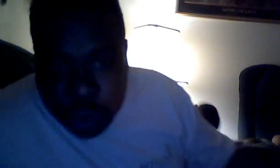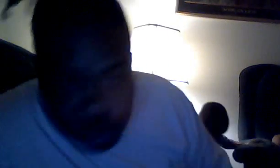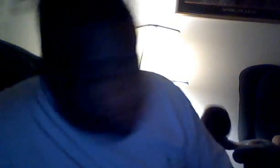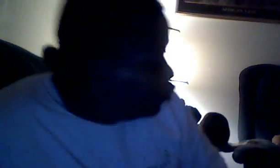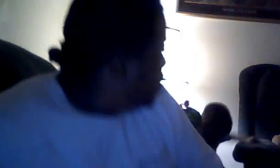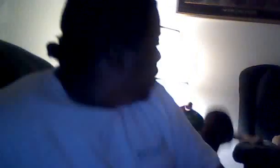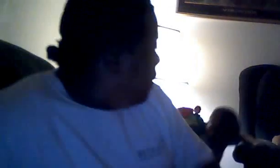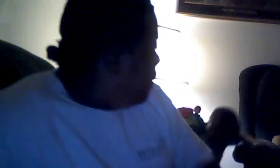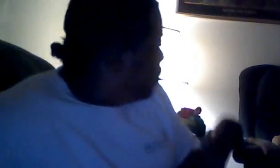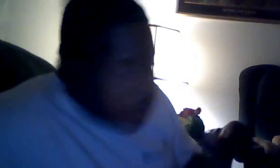shoot.